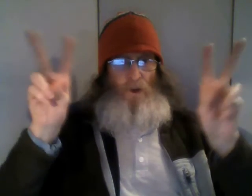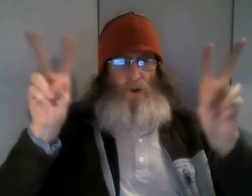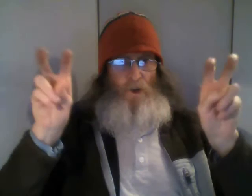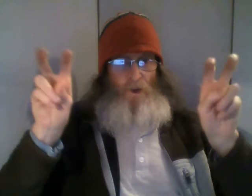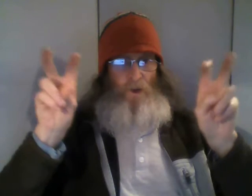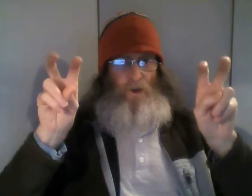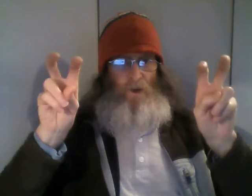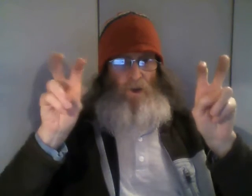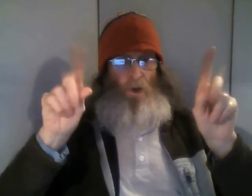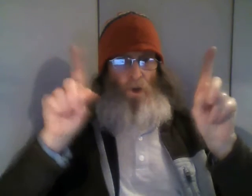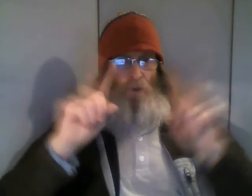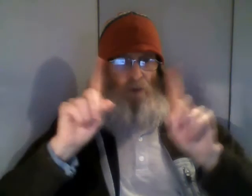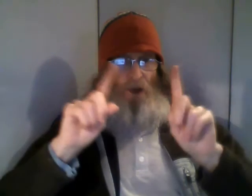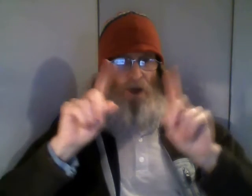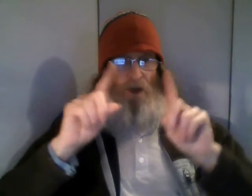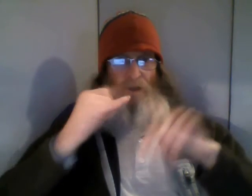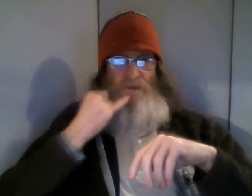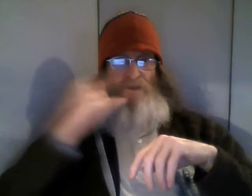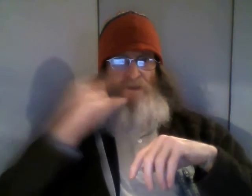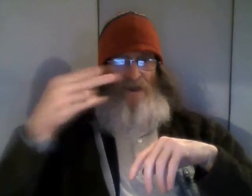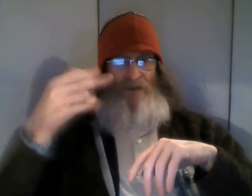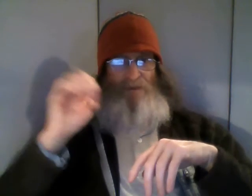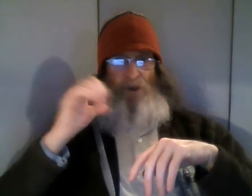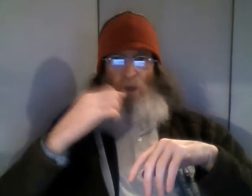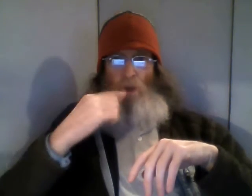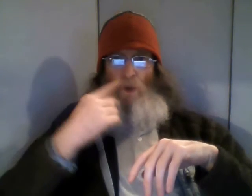care costs not covered by your provincial health insurance plan. Call